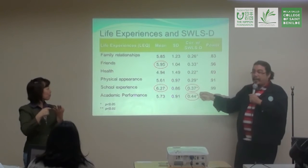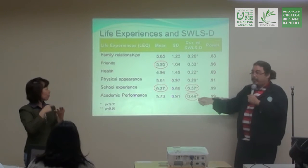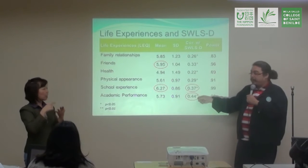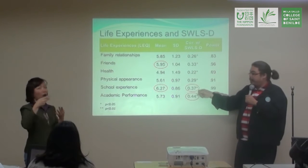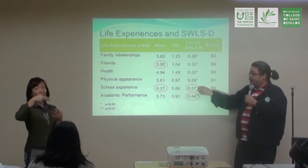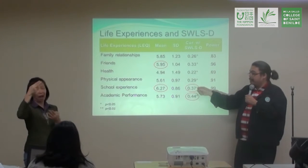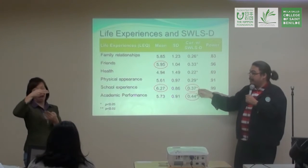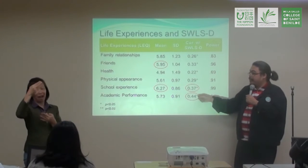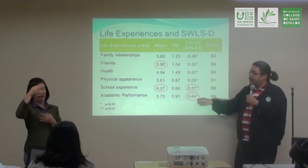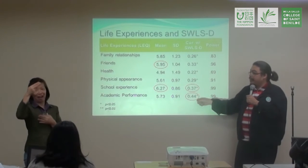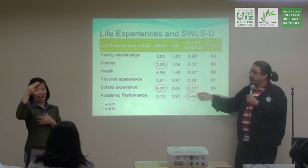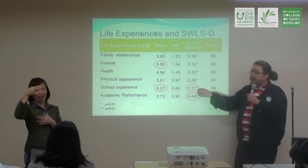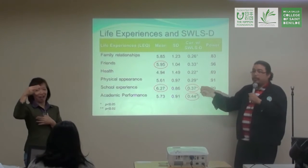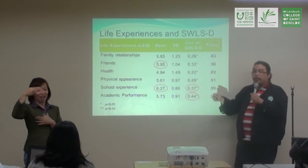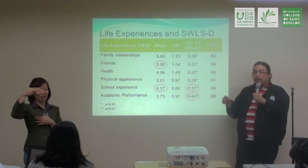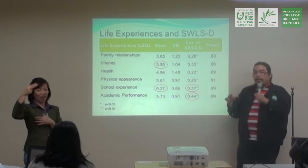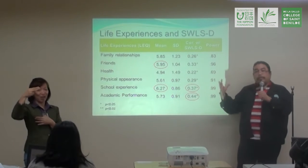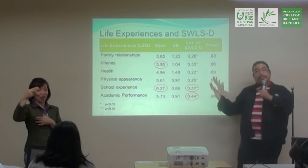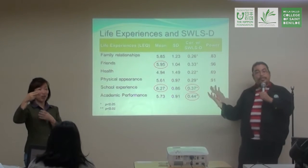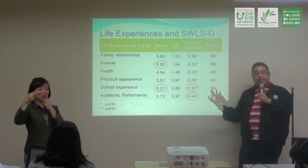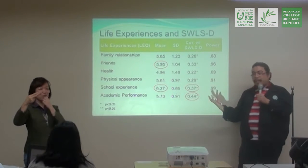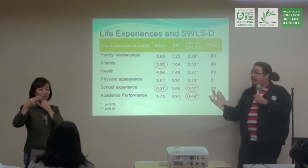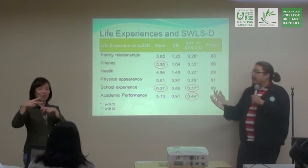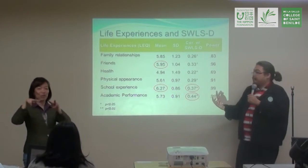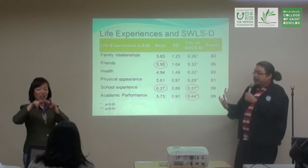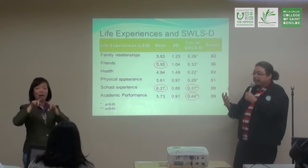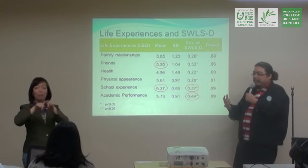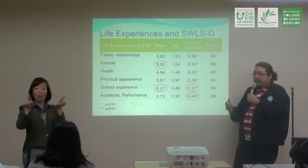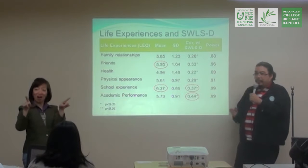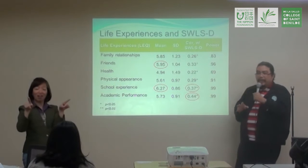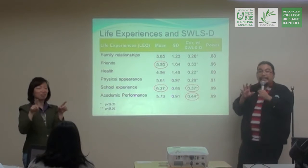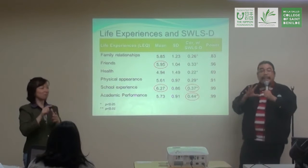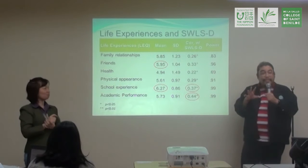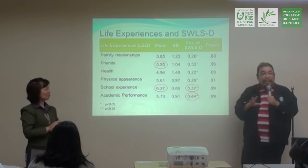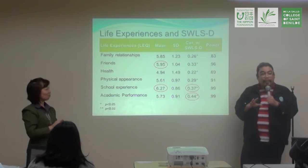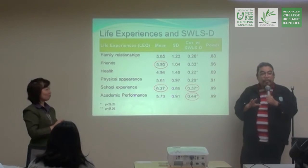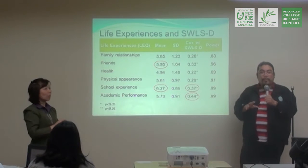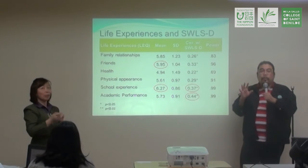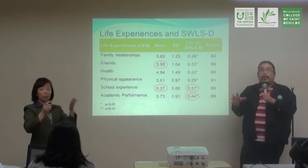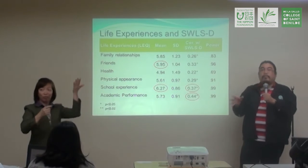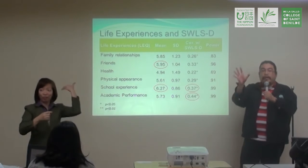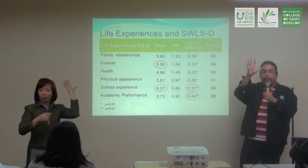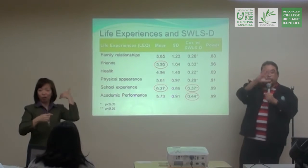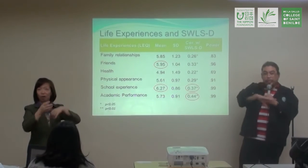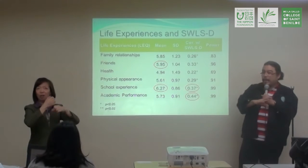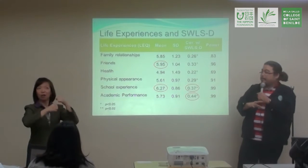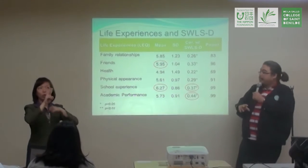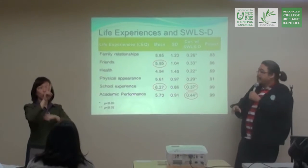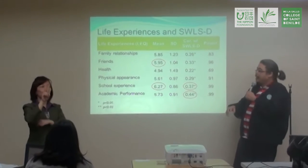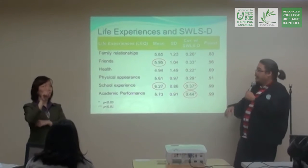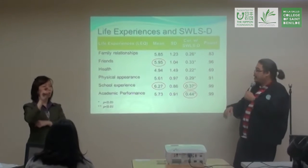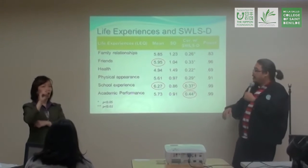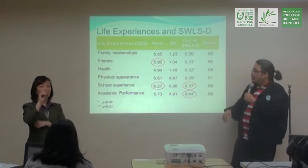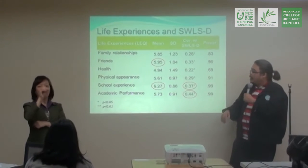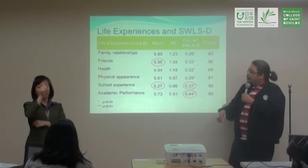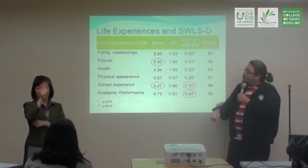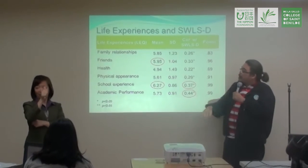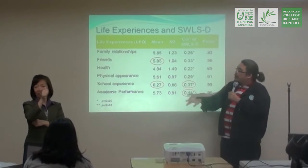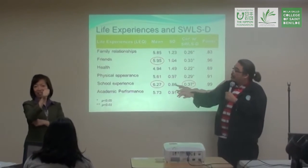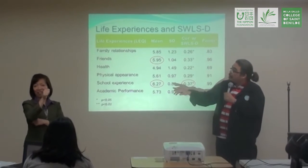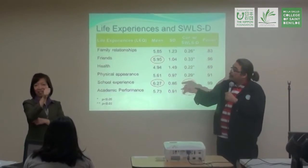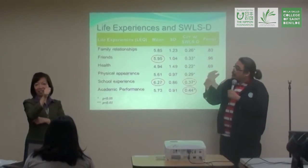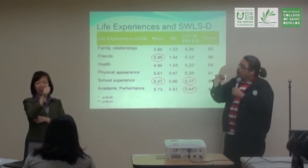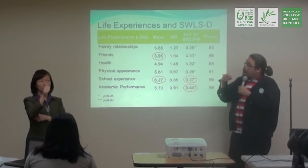relatively higher. Okay, so what this is tell us basically that at that time, way back in 2010,